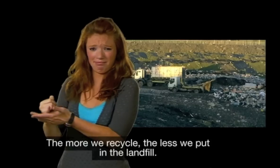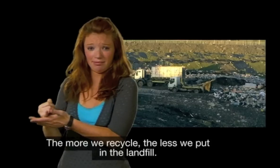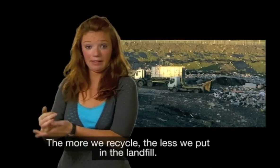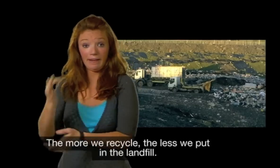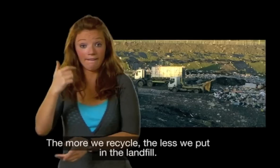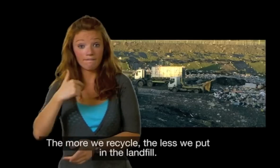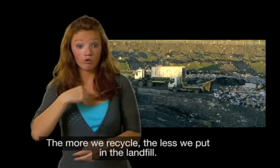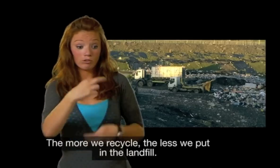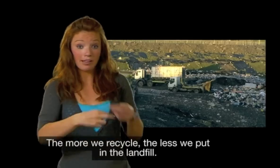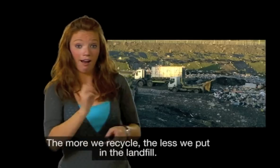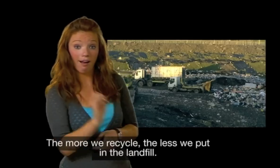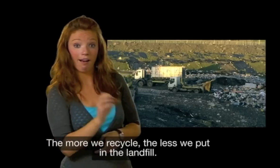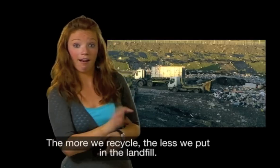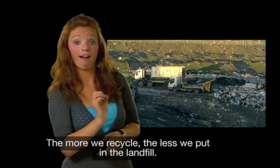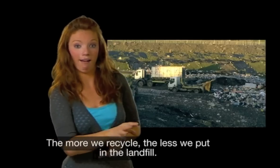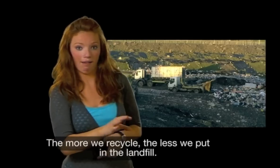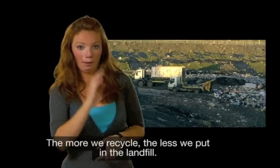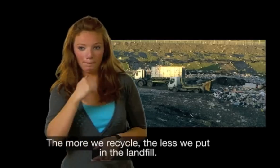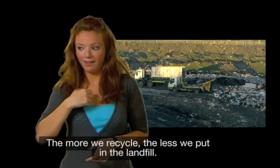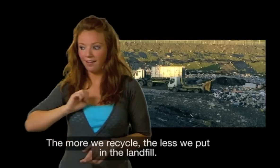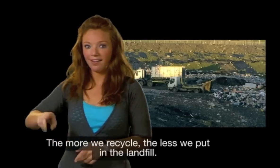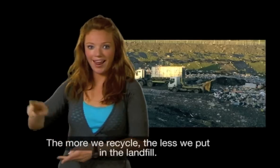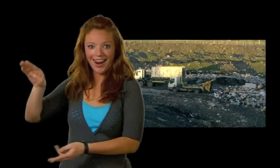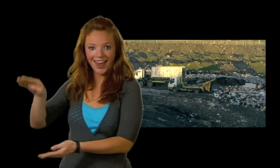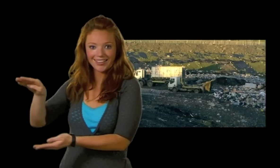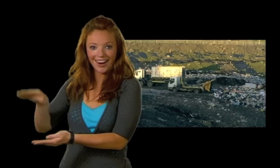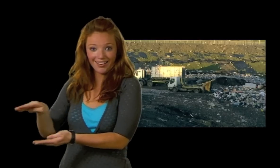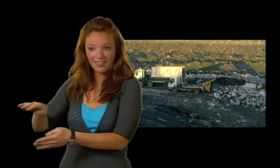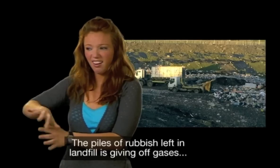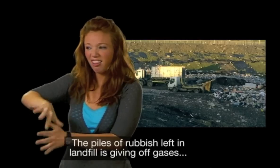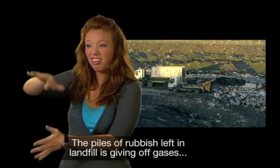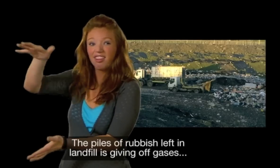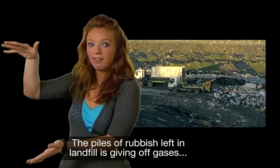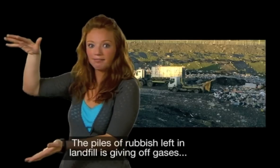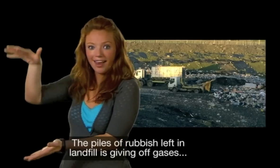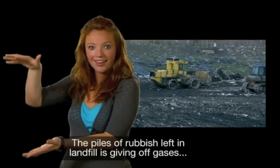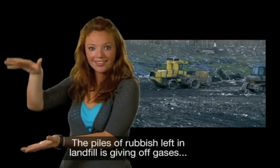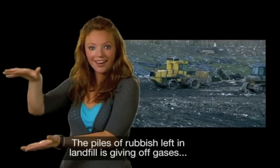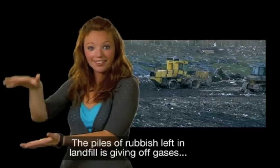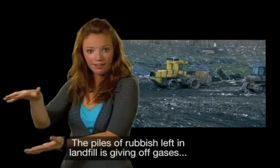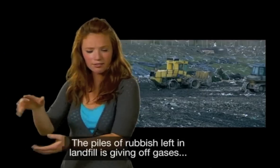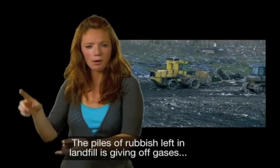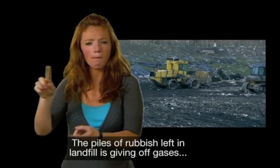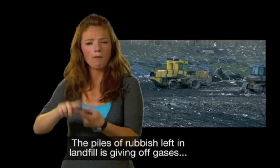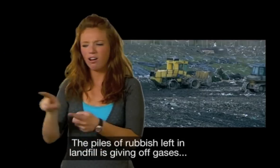The more we recycle, the less we put in the landfill. The piles of rubbish left in landfill is giving off